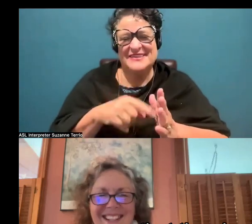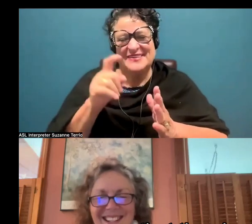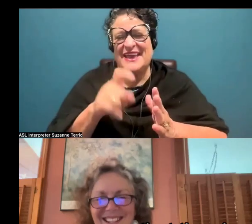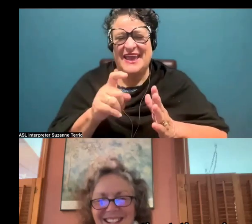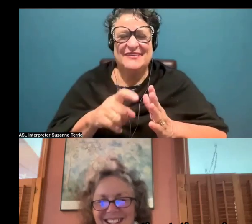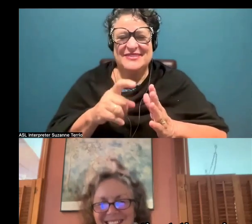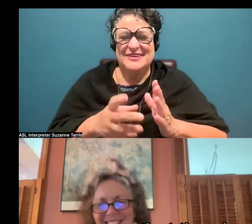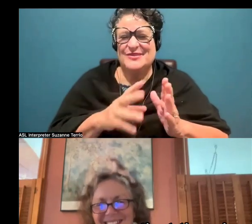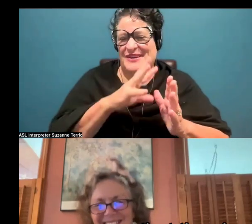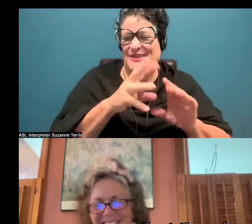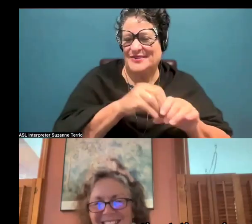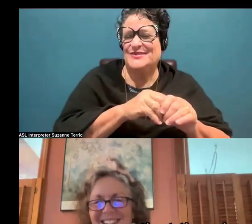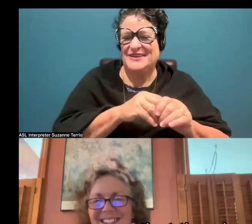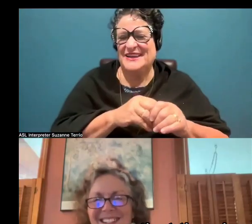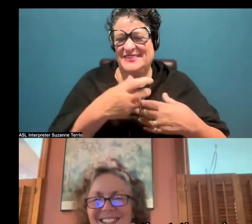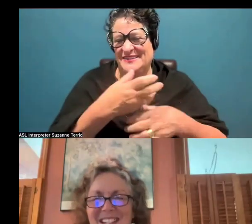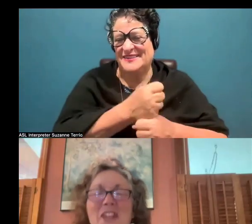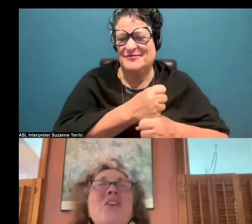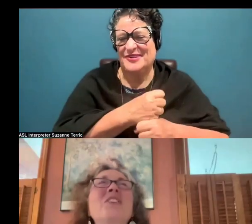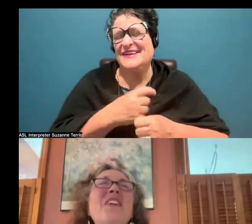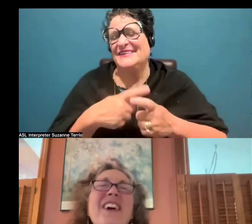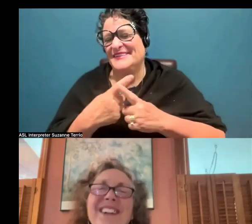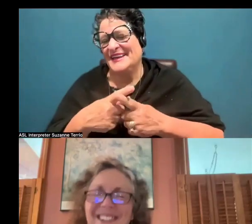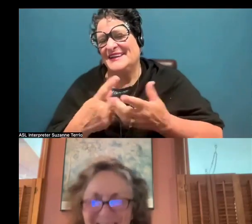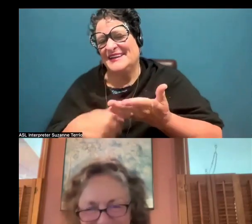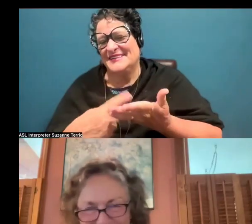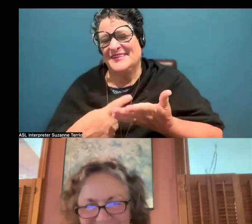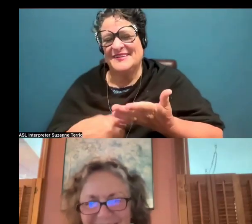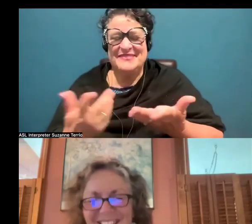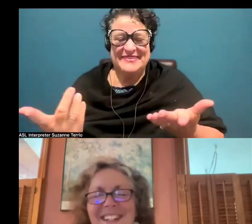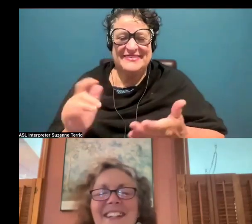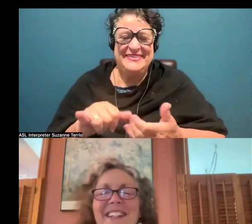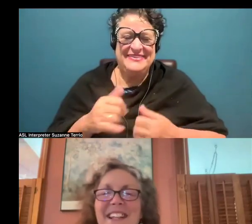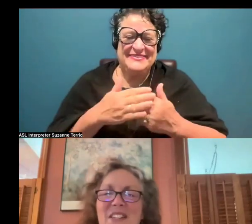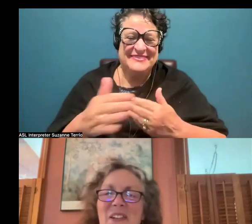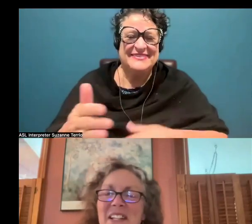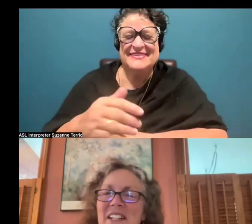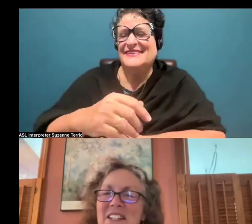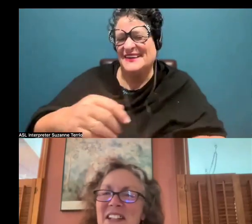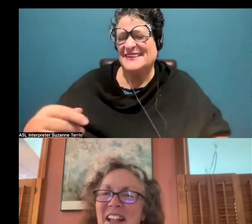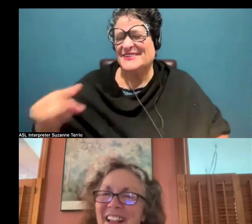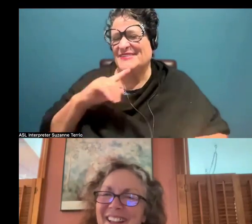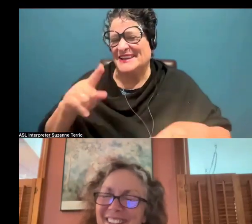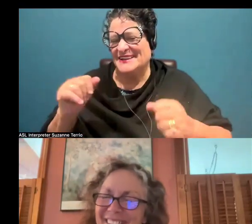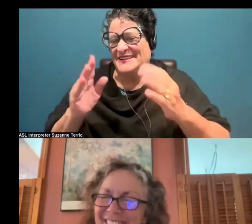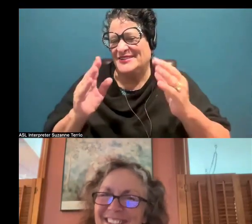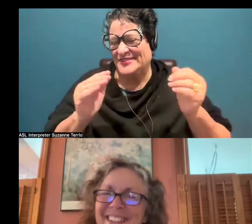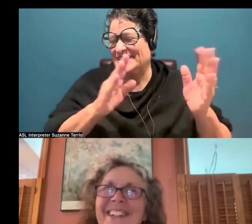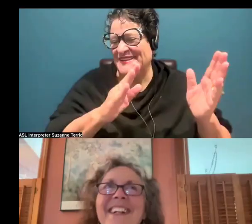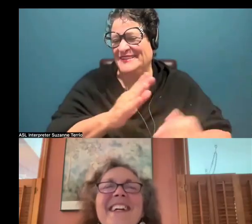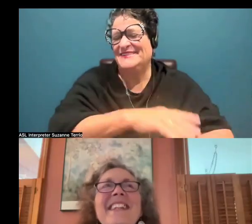the summary Oh. and then I Okay. can talk about it. So Mm. it was strategic. Mm.